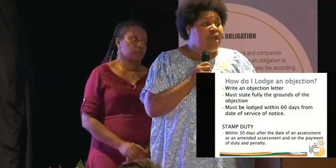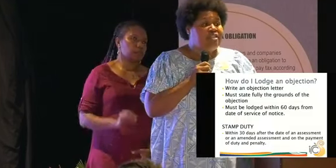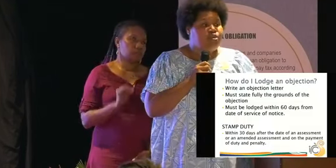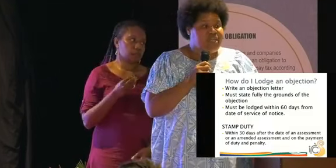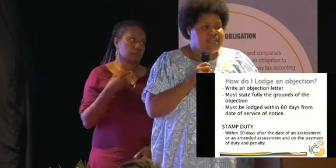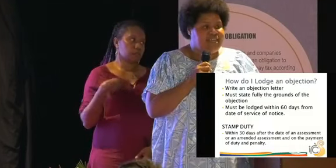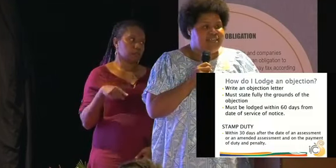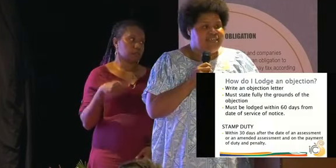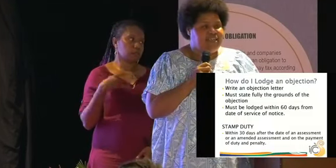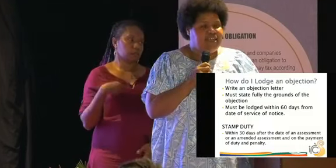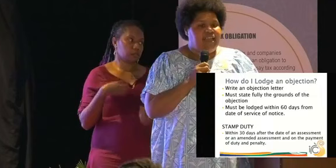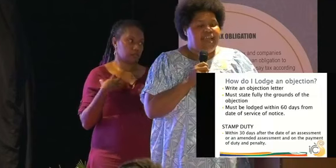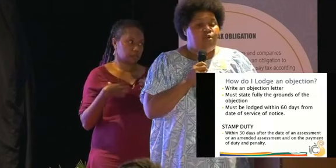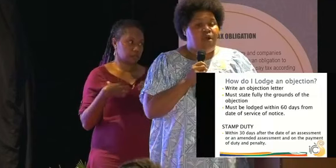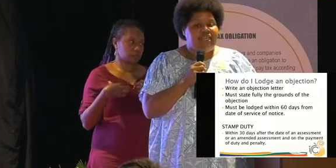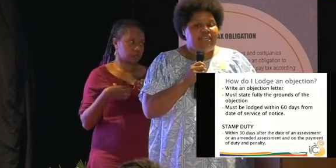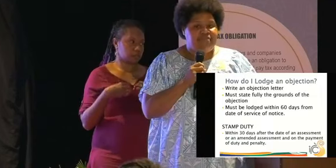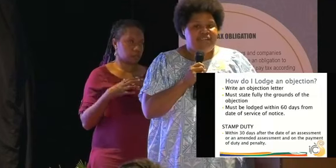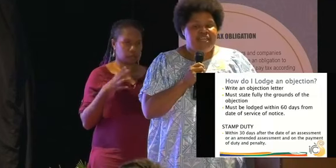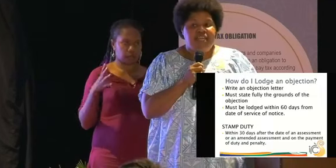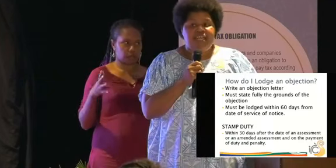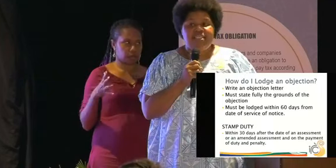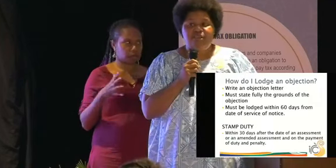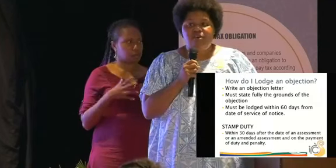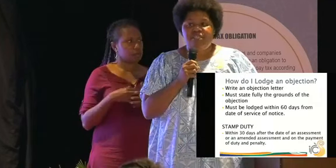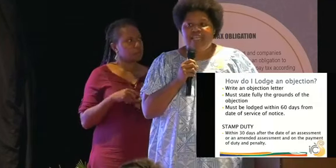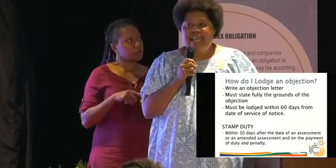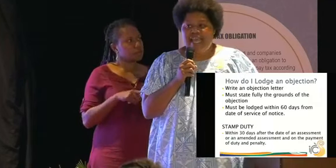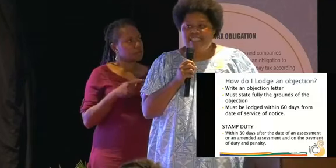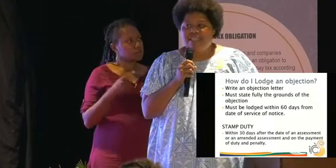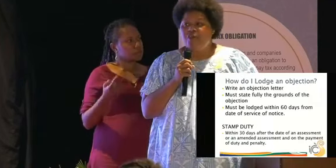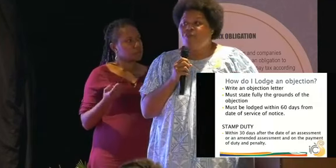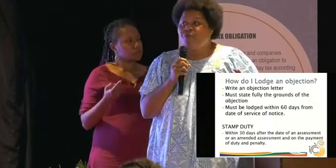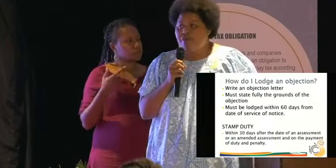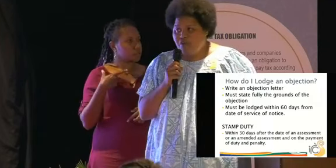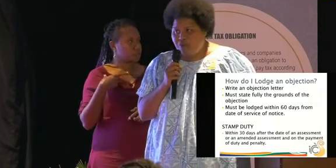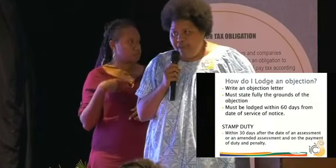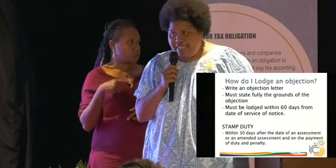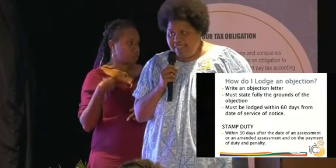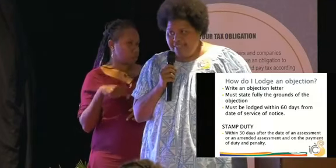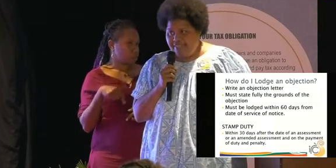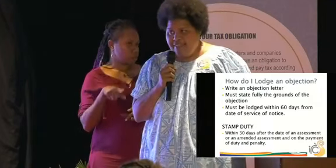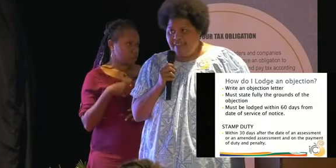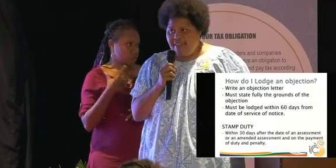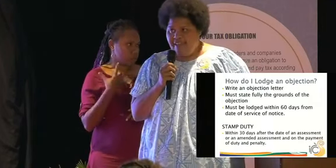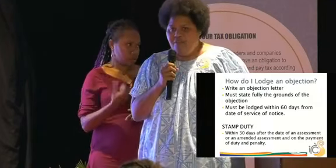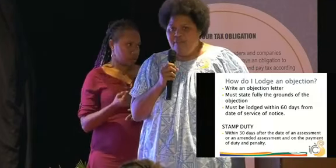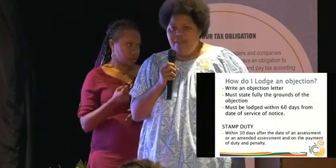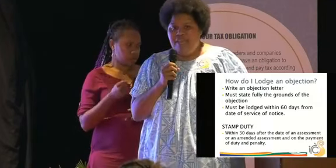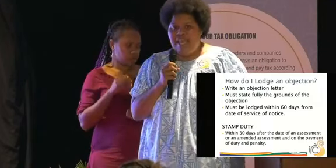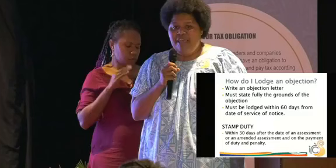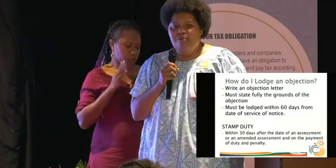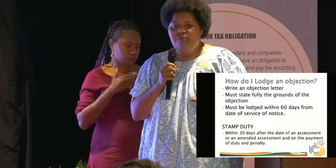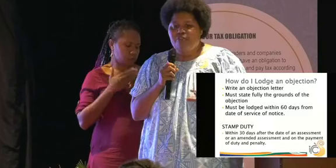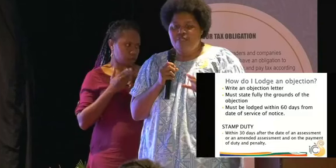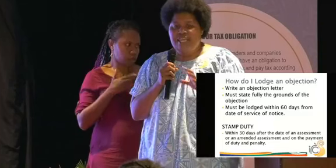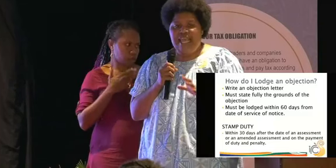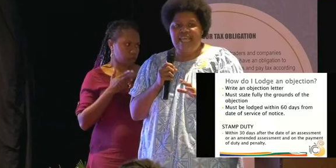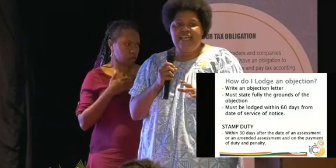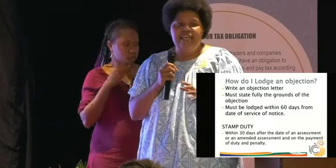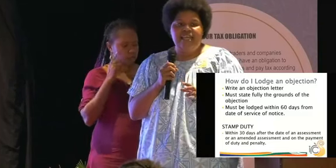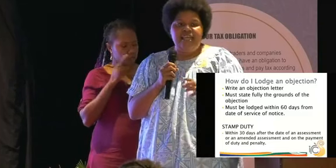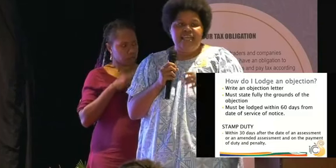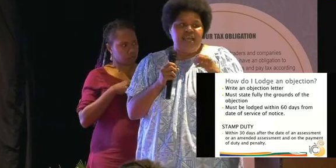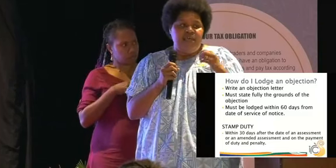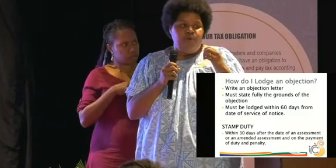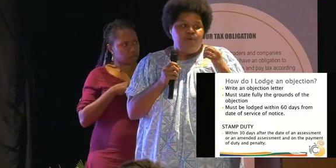is quite unique and quite different is because it has review rights. You can be able to take,